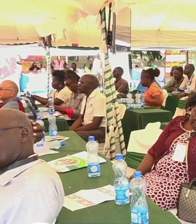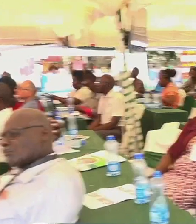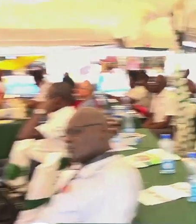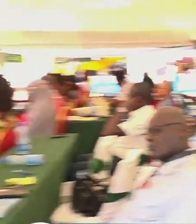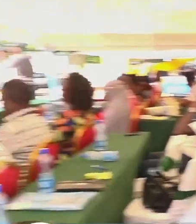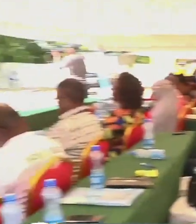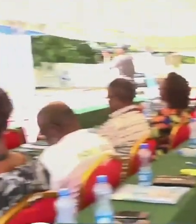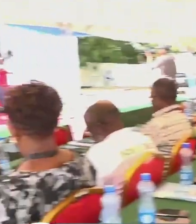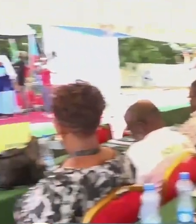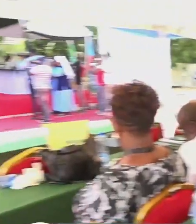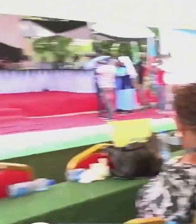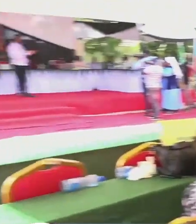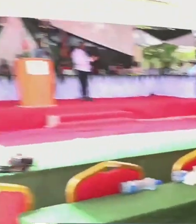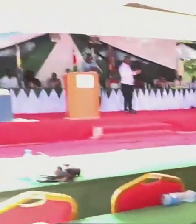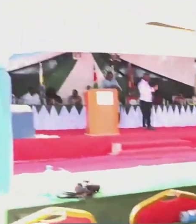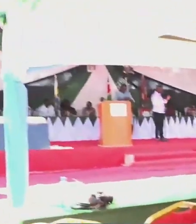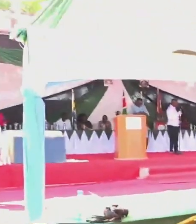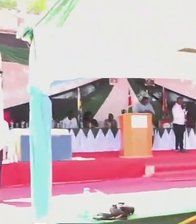Excellencies,